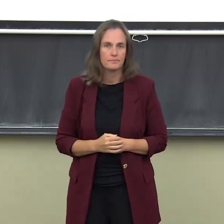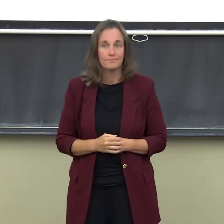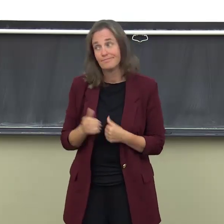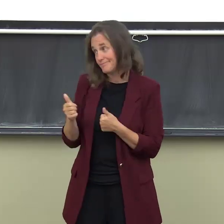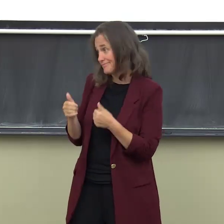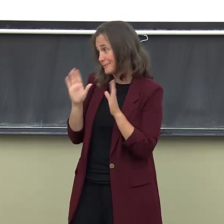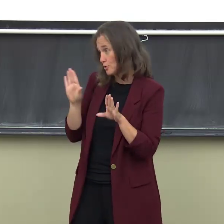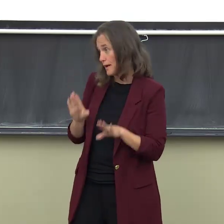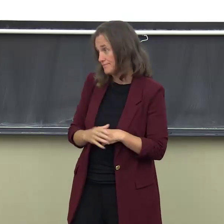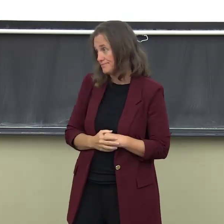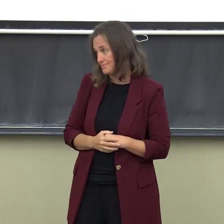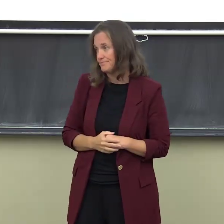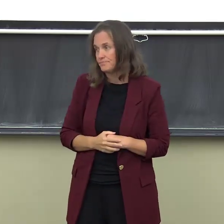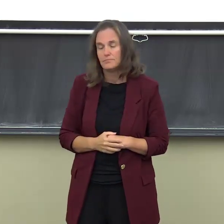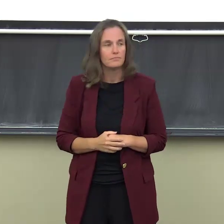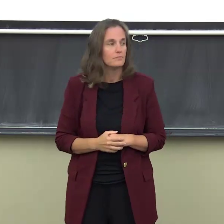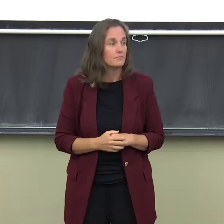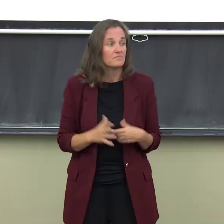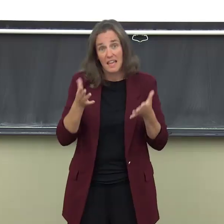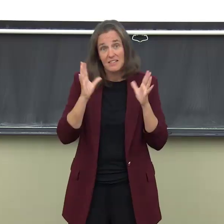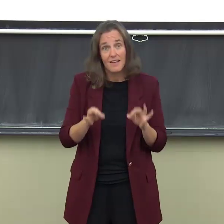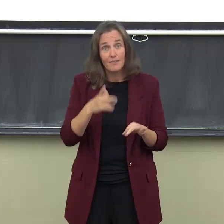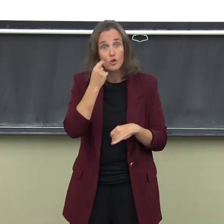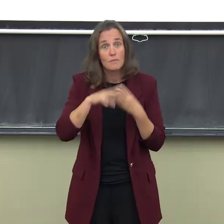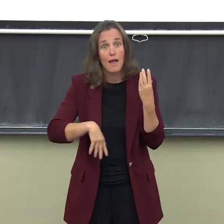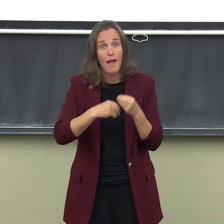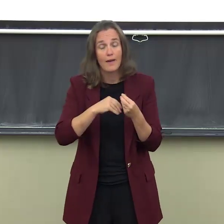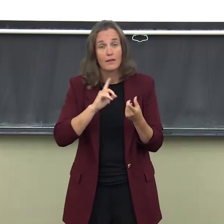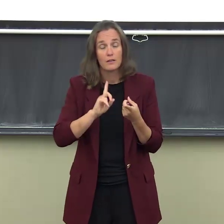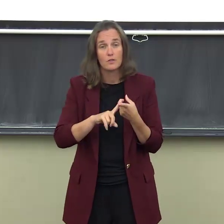That's great. And that can definitely be added to our